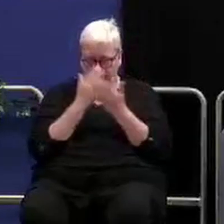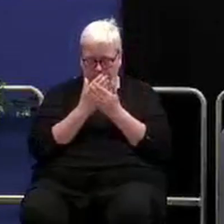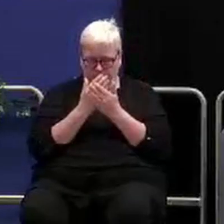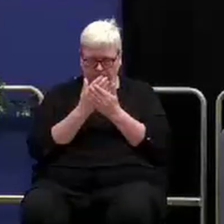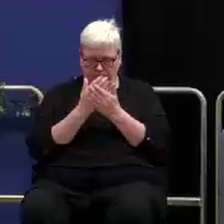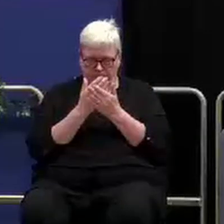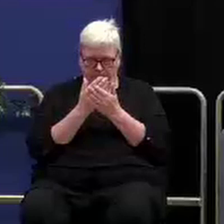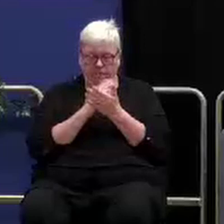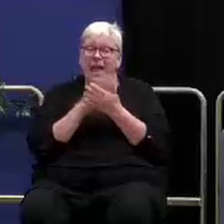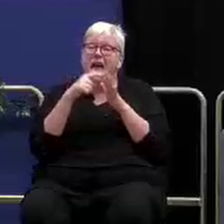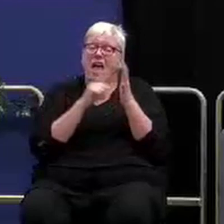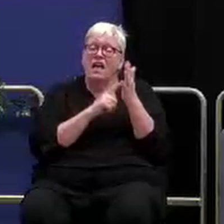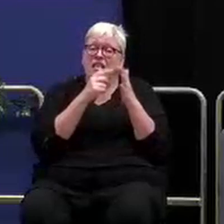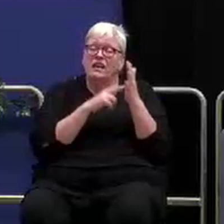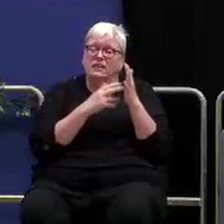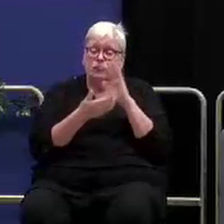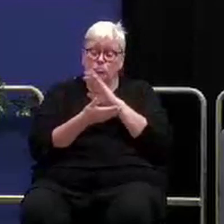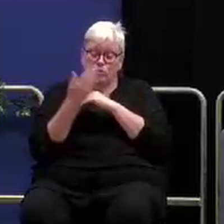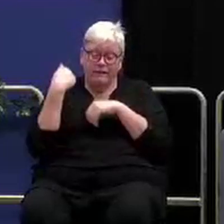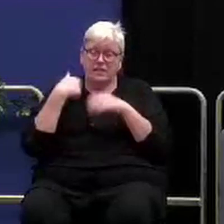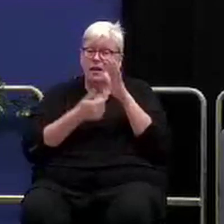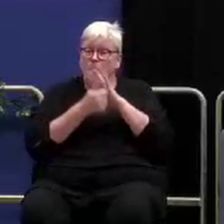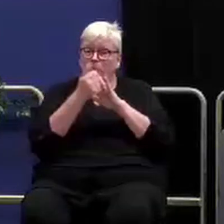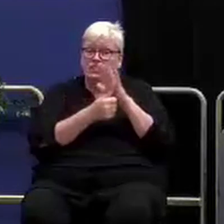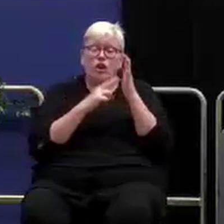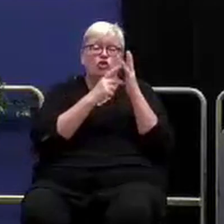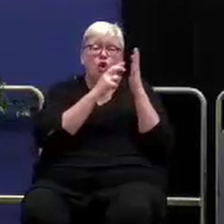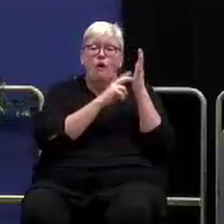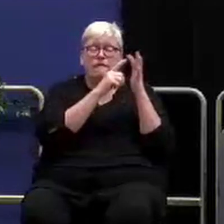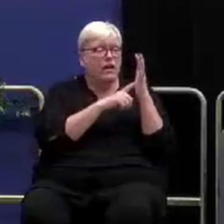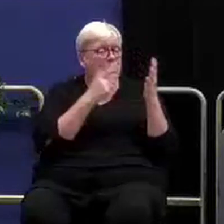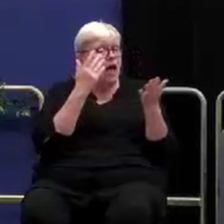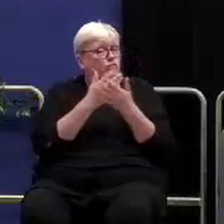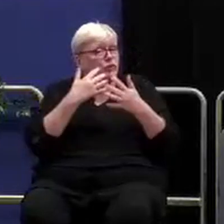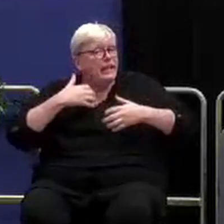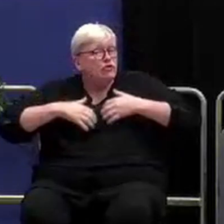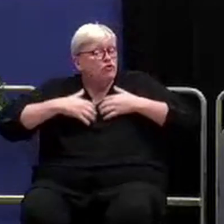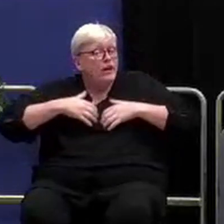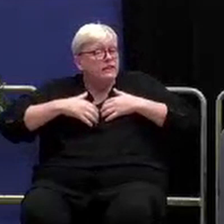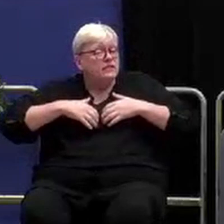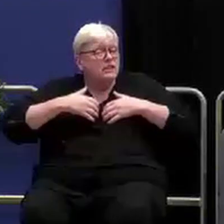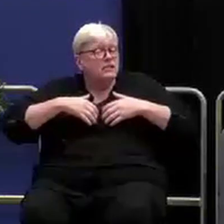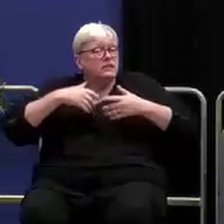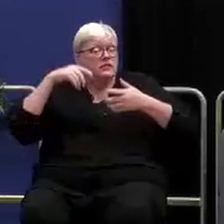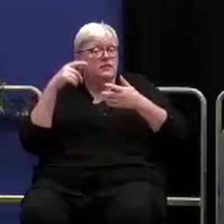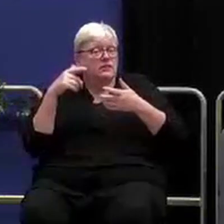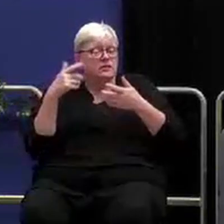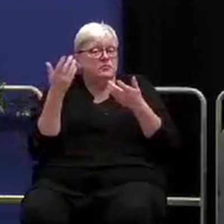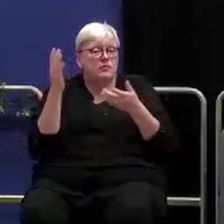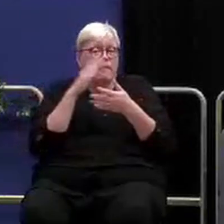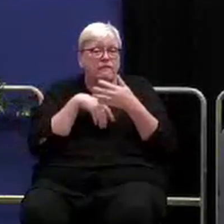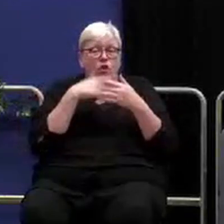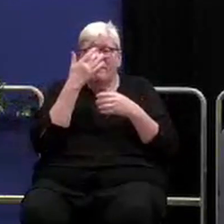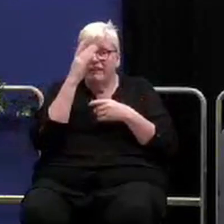And Helen, you've previously published a novel, and I was really interested in the transition from fiction to